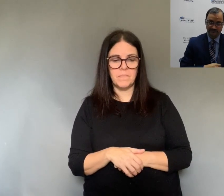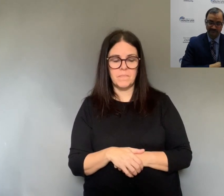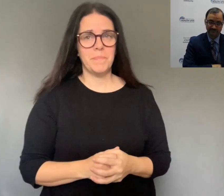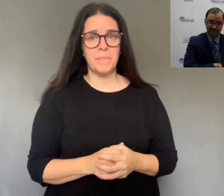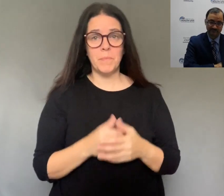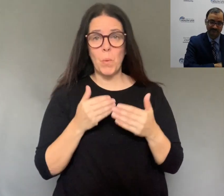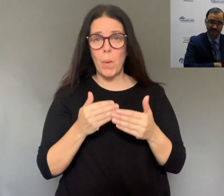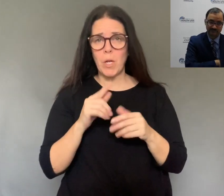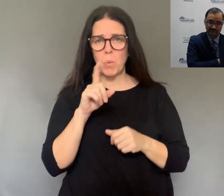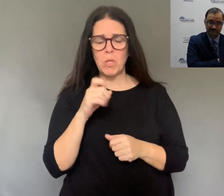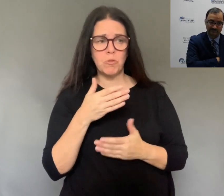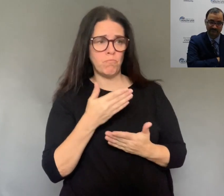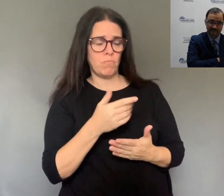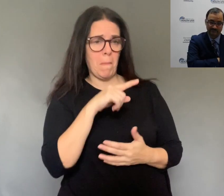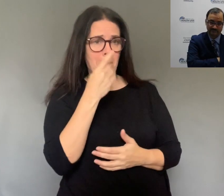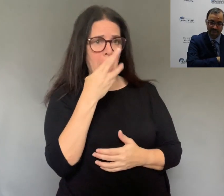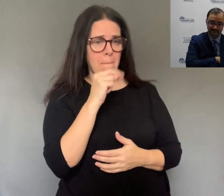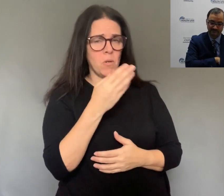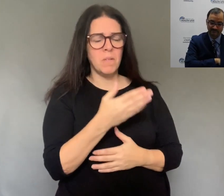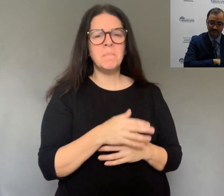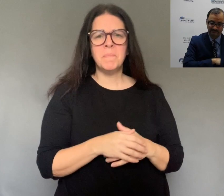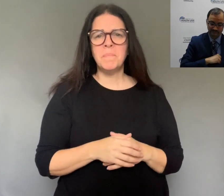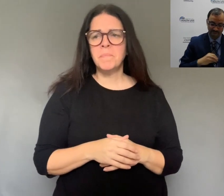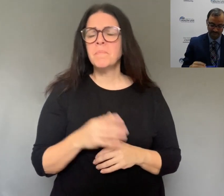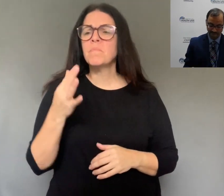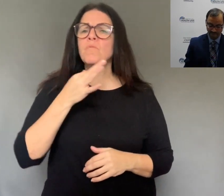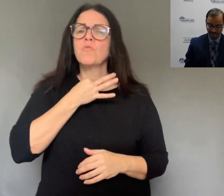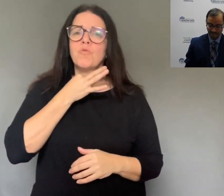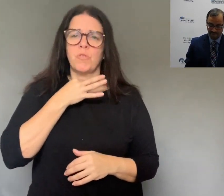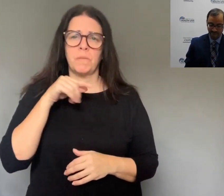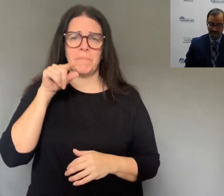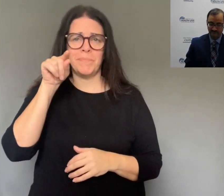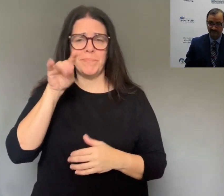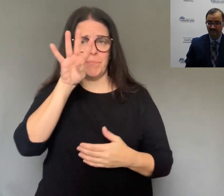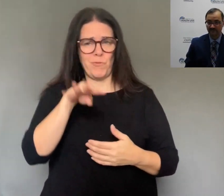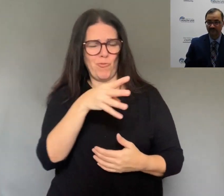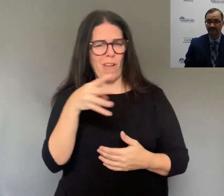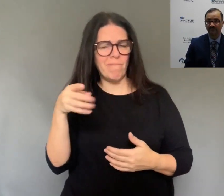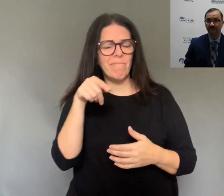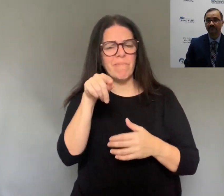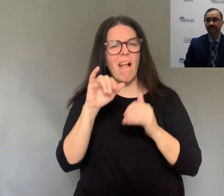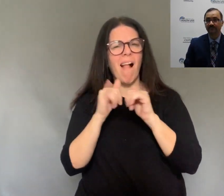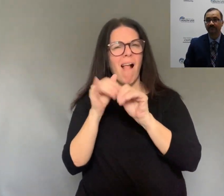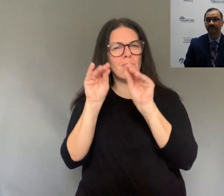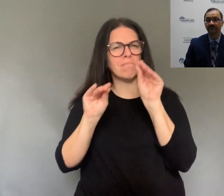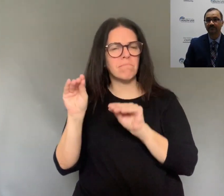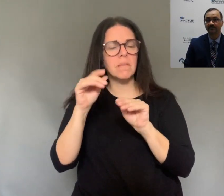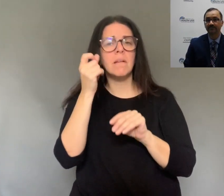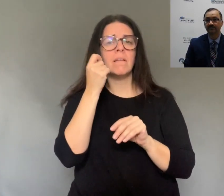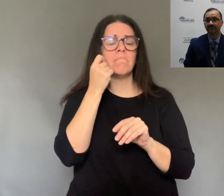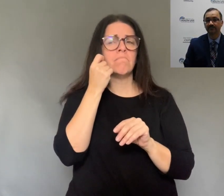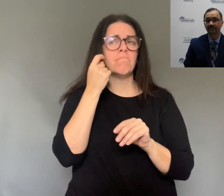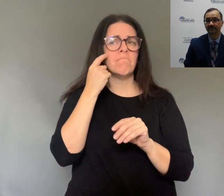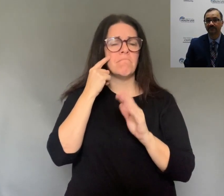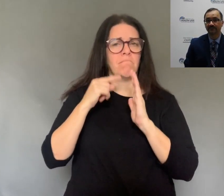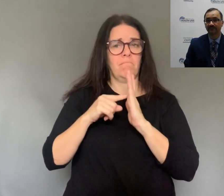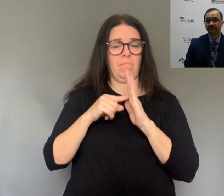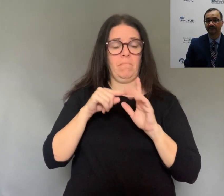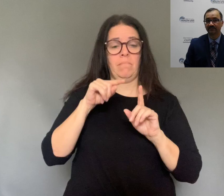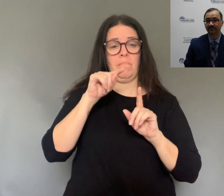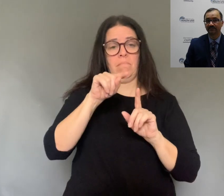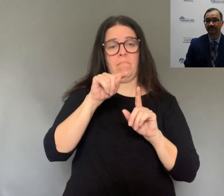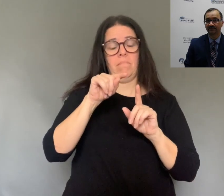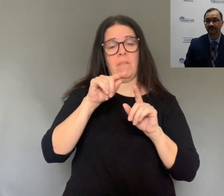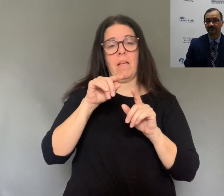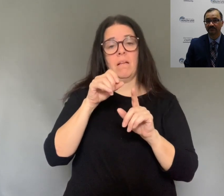Just looking at the pending tests and comparing it to all these statistics, when you get those test results back, do you put them as like